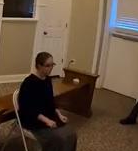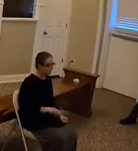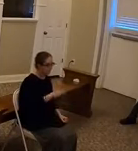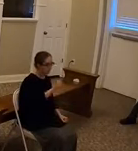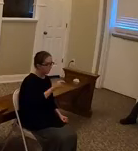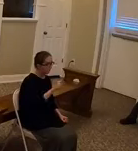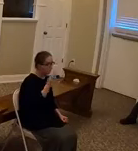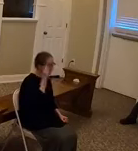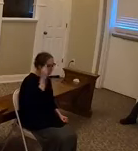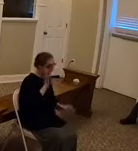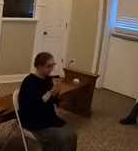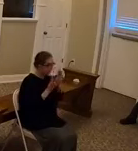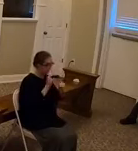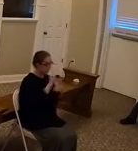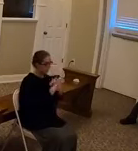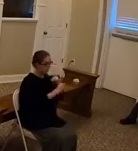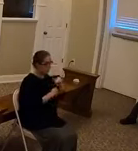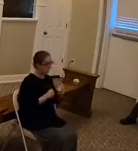Paul knew what he's talking about.